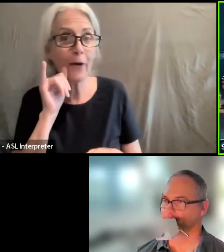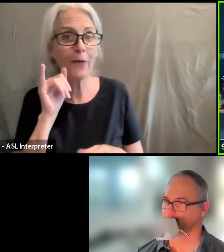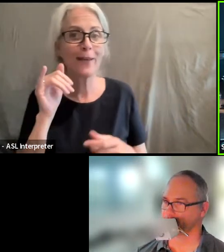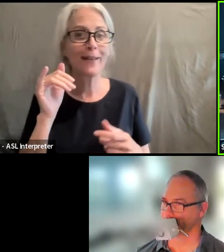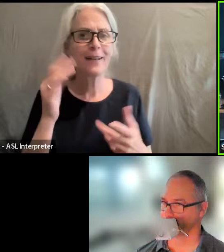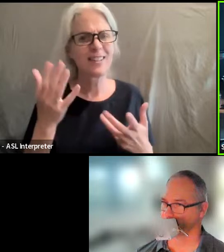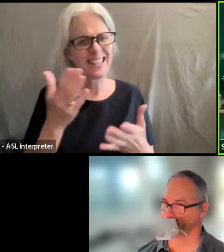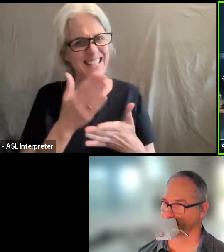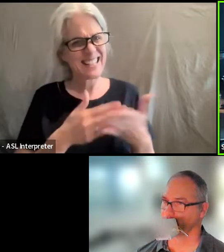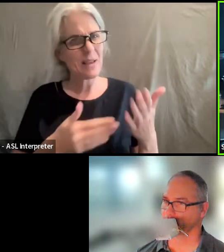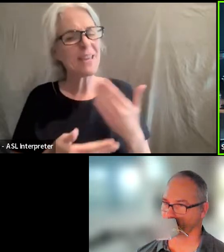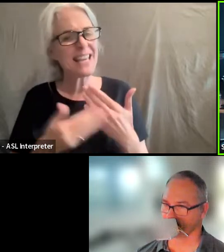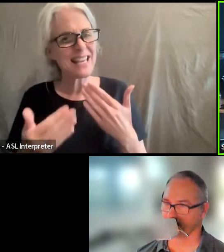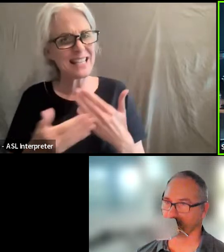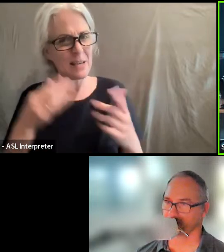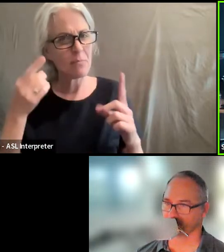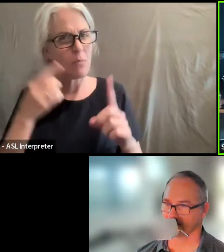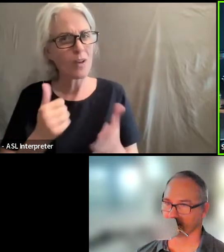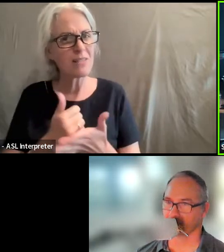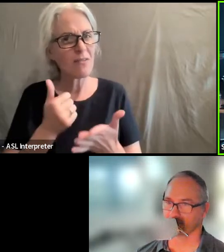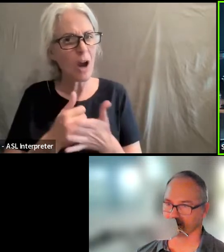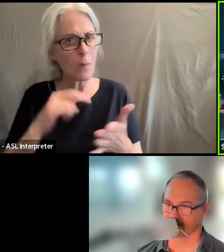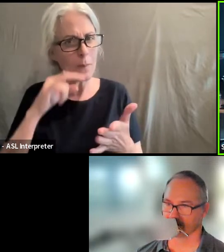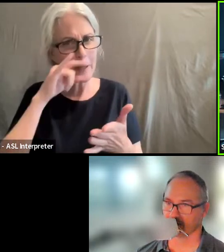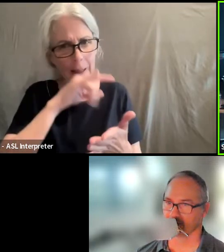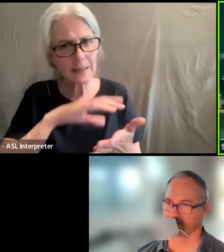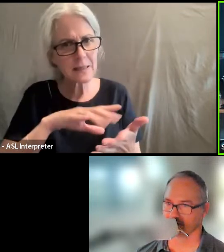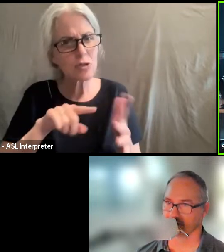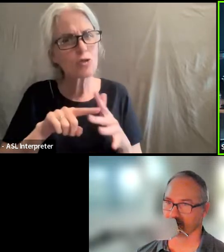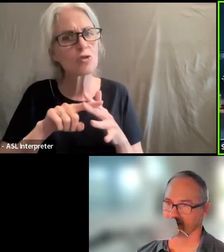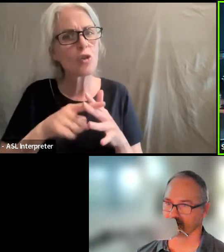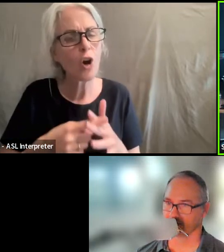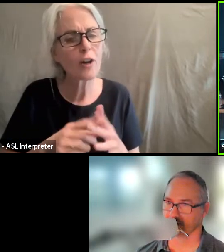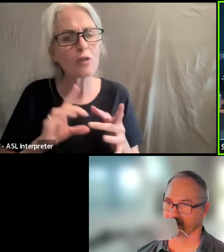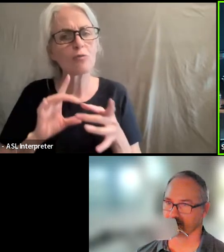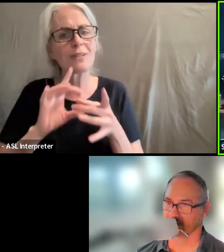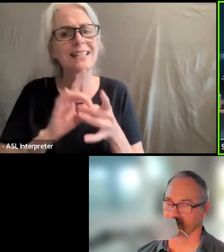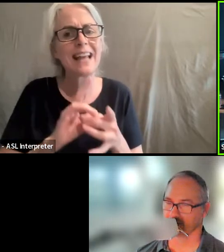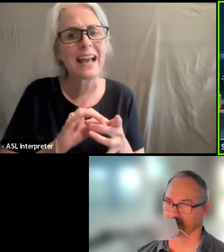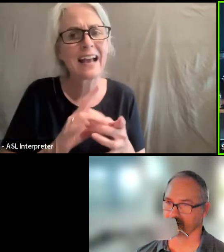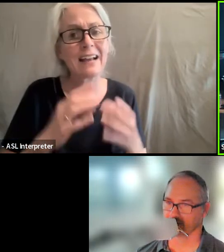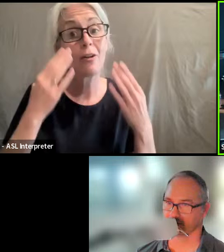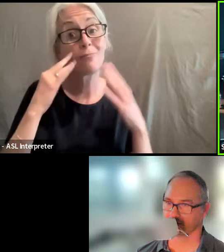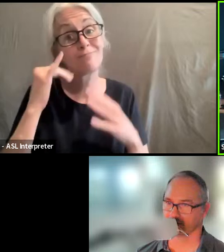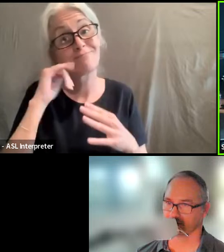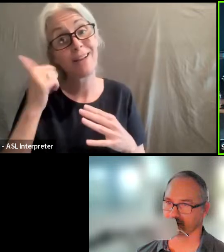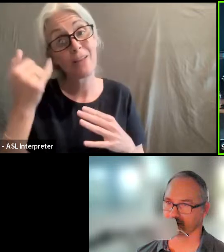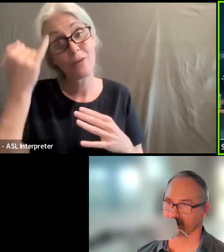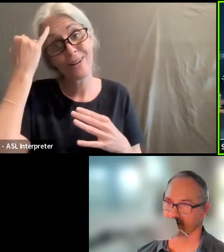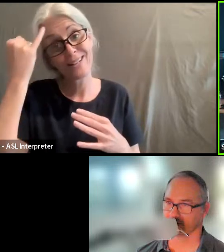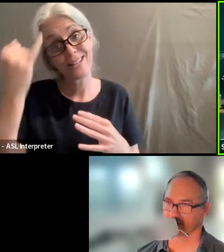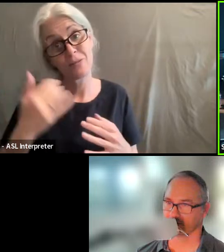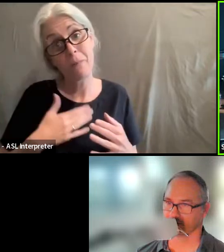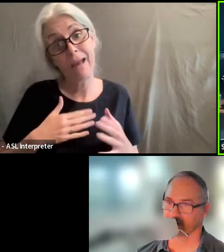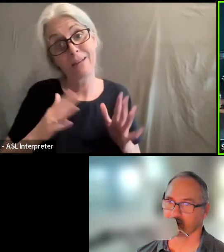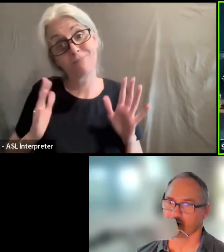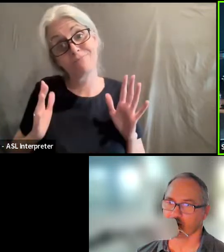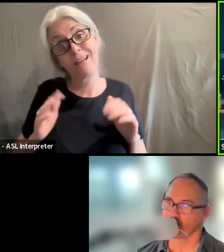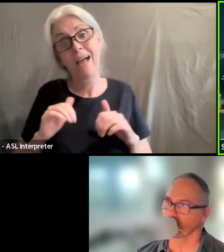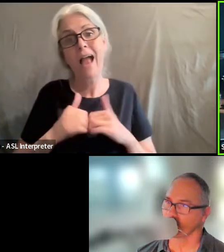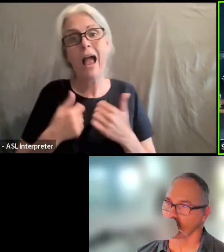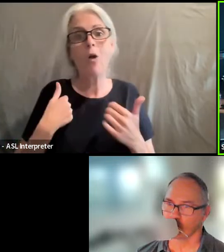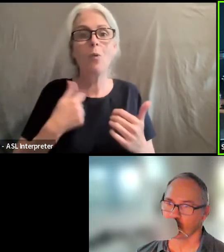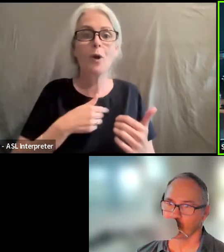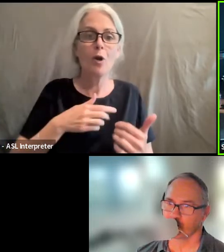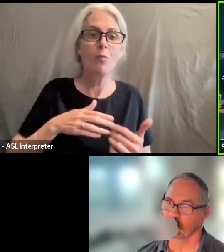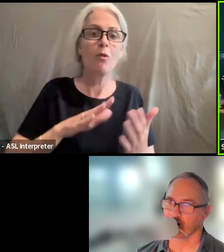there's some easy entry points, I think, for helping kids beginning to connect to it. I don't know if anybody else has got any other ideas, but that's my thinking right now about how we're approaching